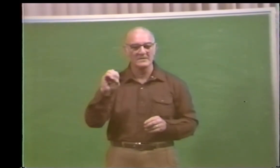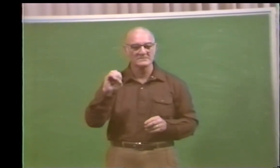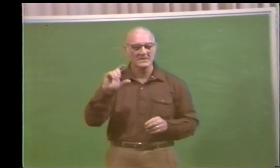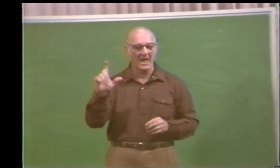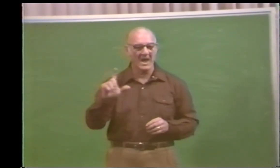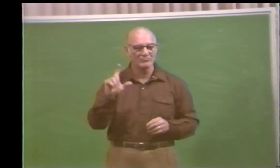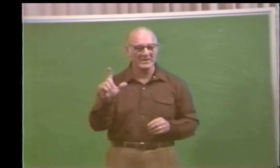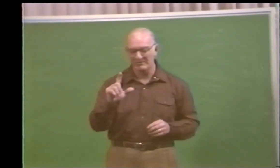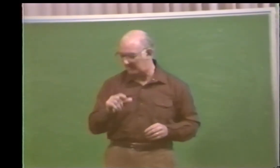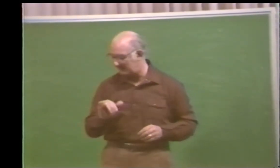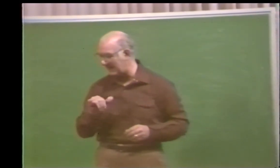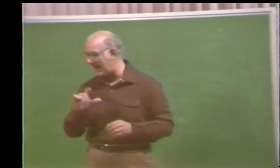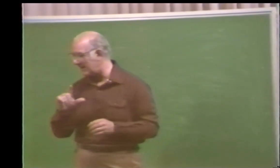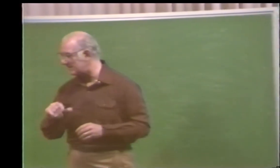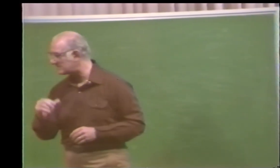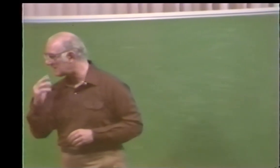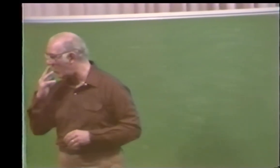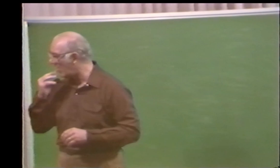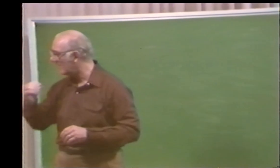Wallace Library. That list.